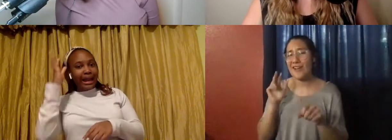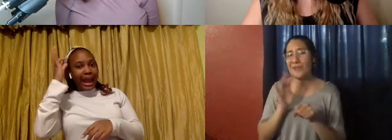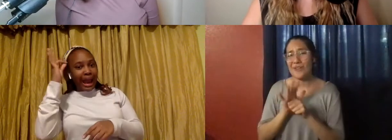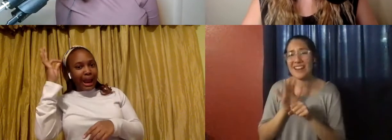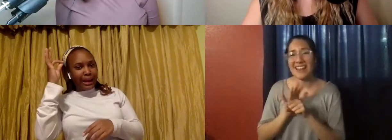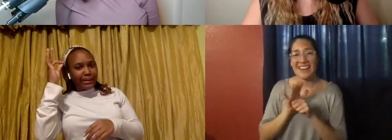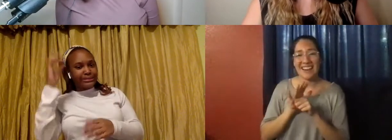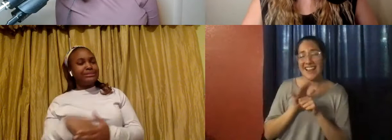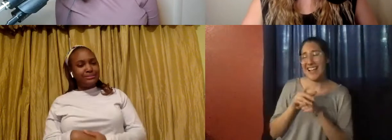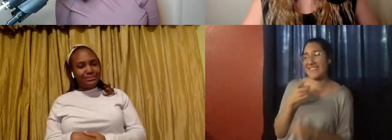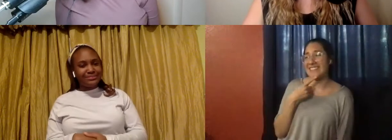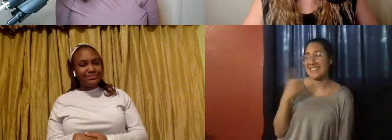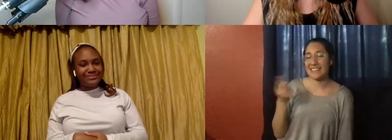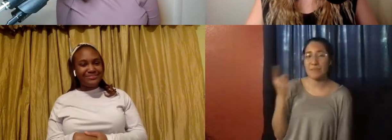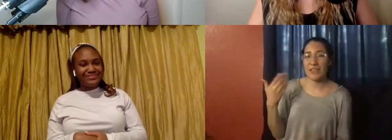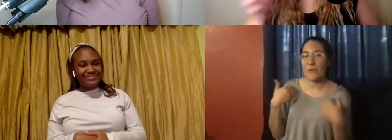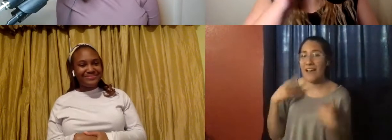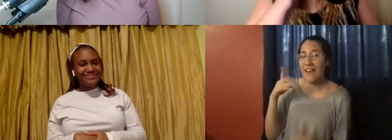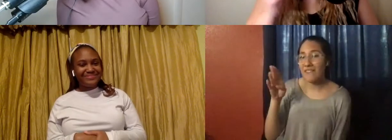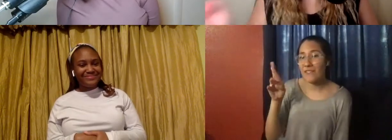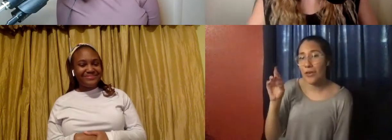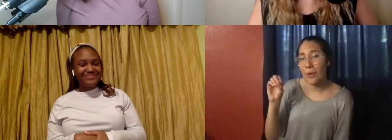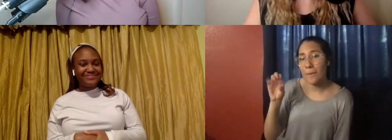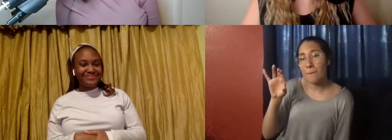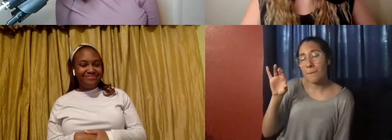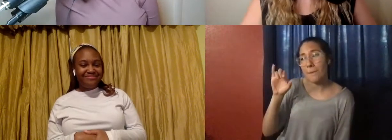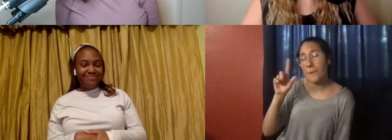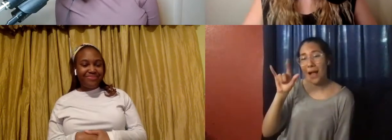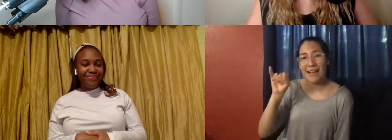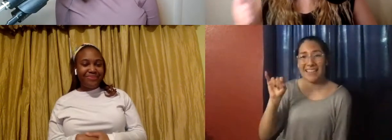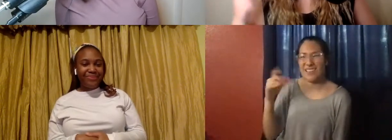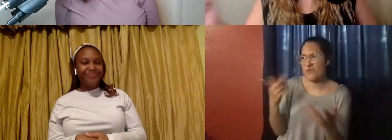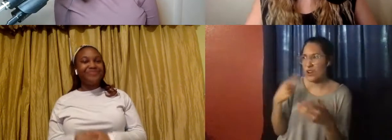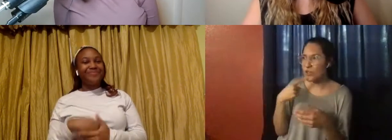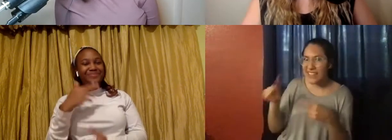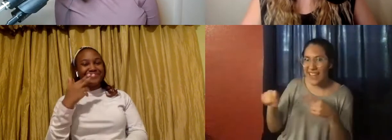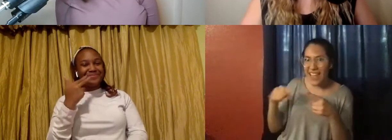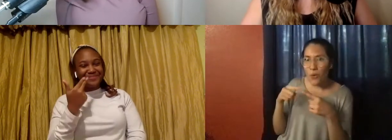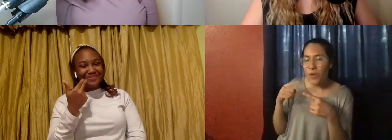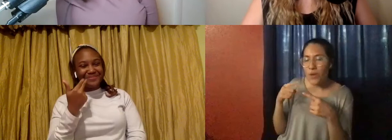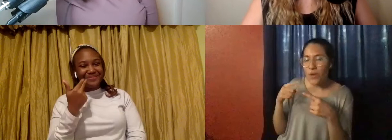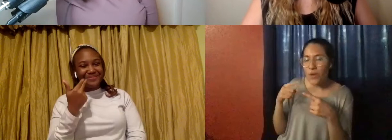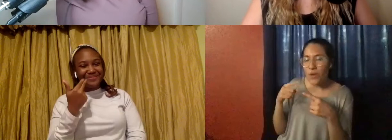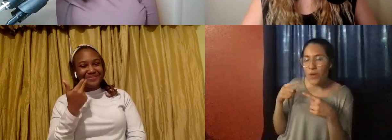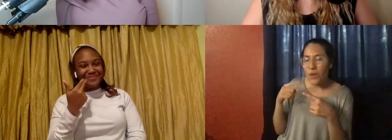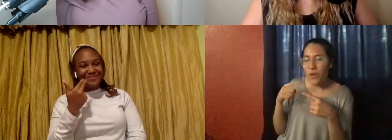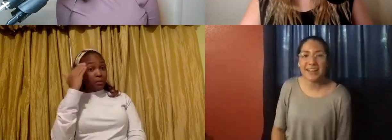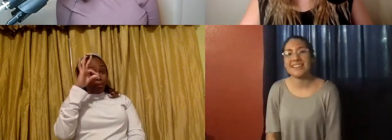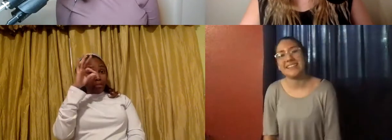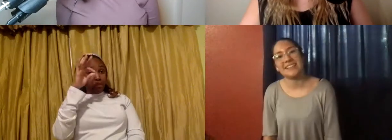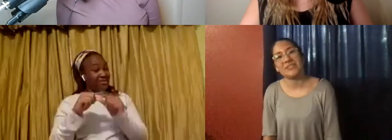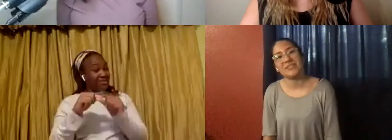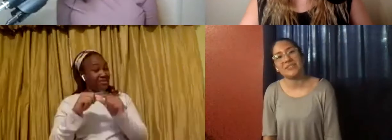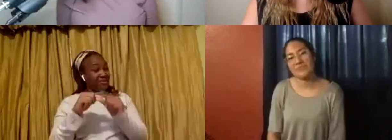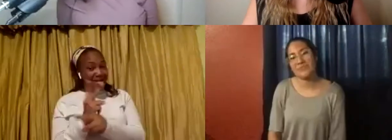like some broccoli in there. What do you say when you see like a curly little hair sticking out between, you know, bicuspid?